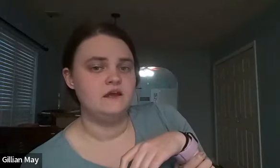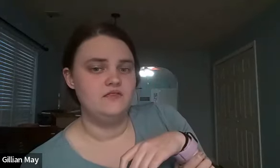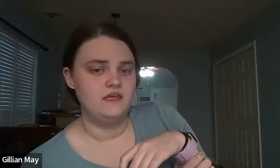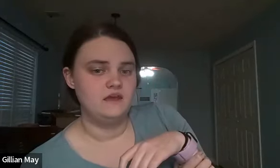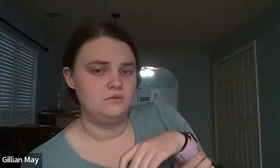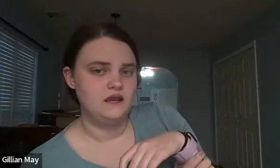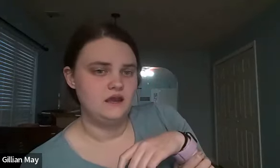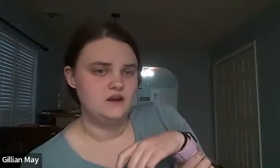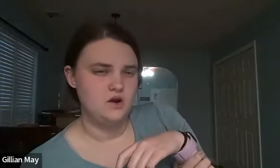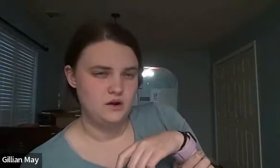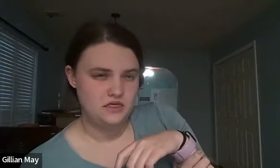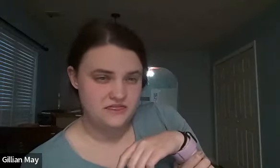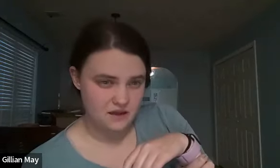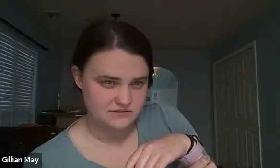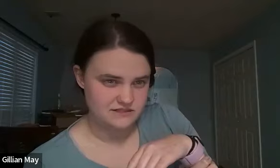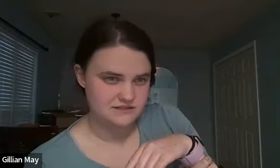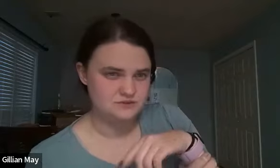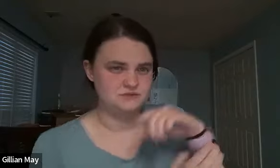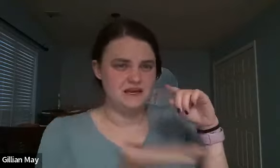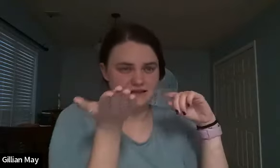And then we had our thousands, which was that